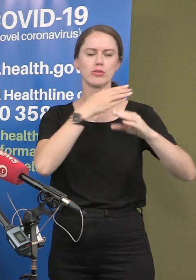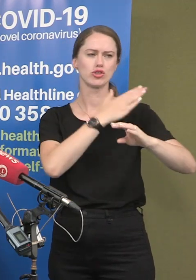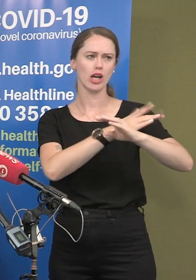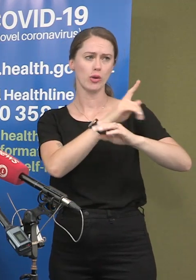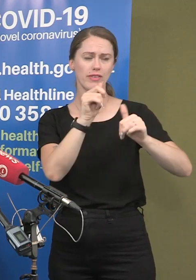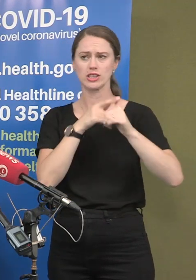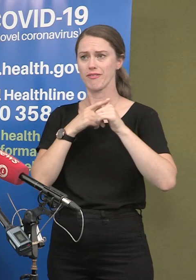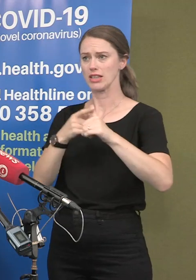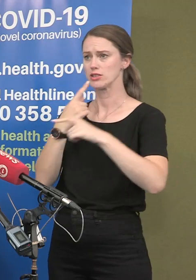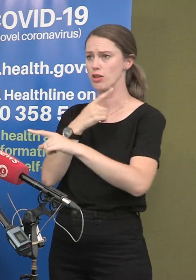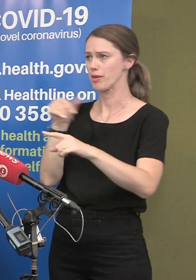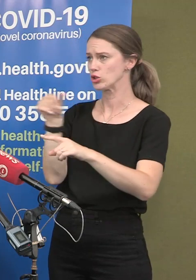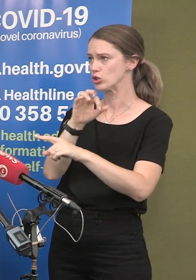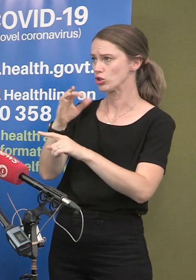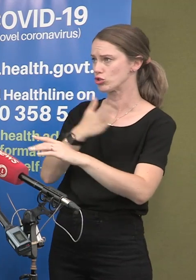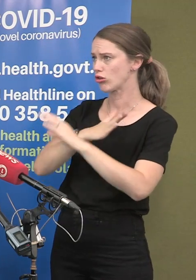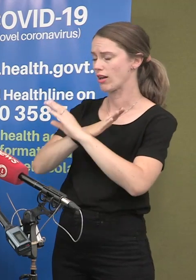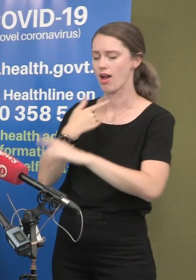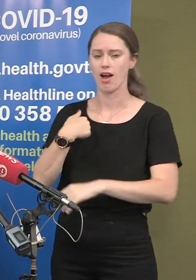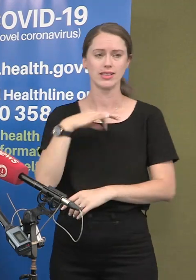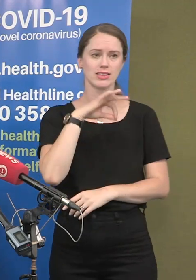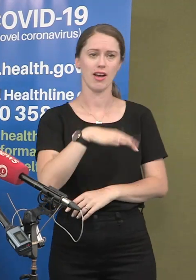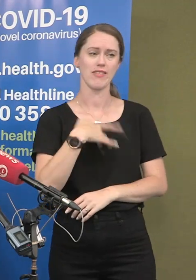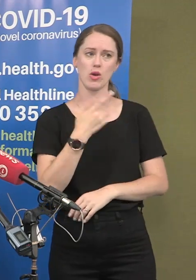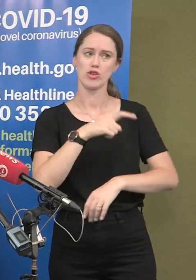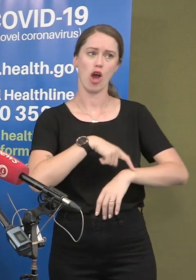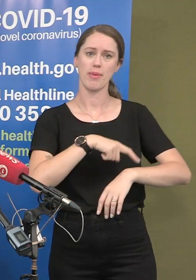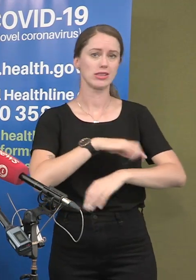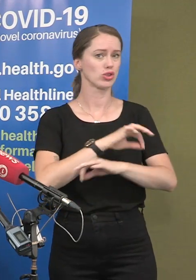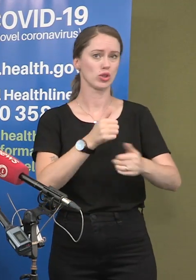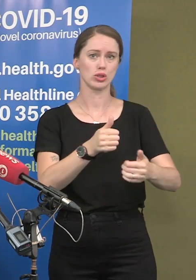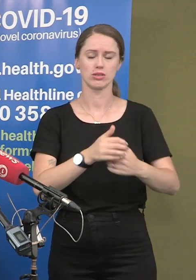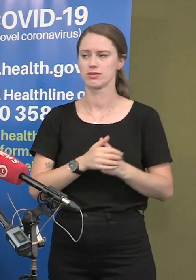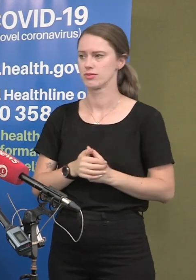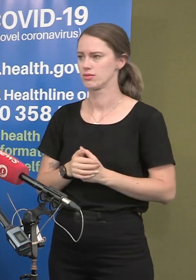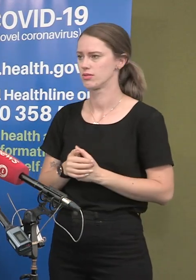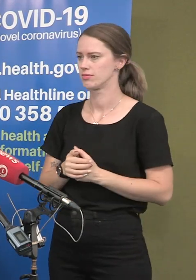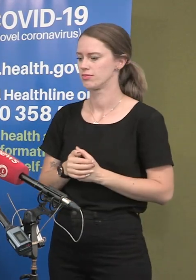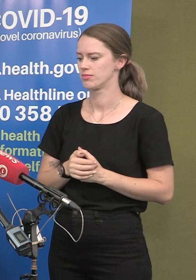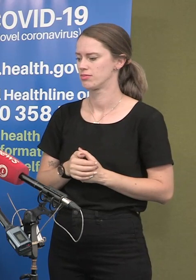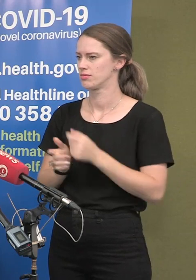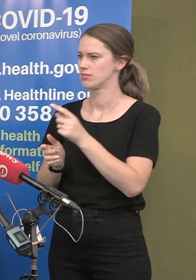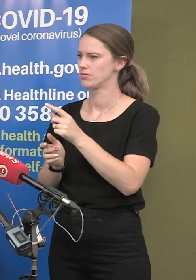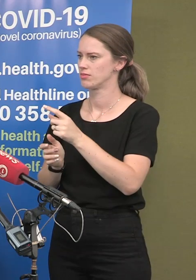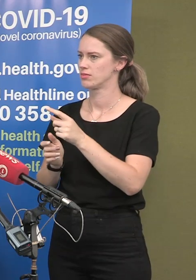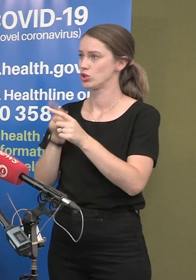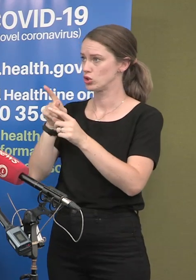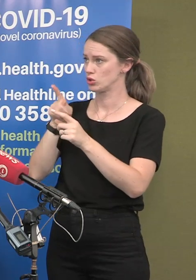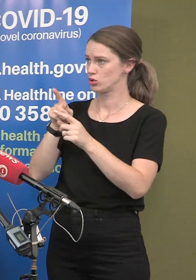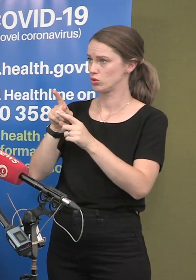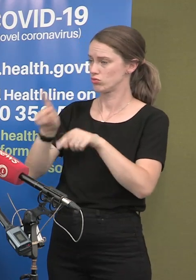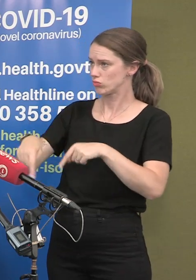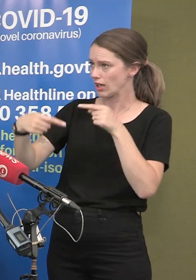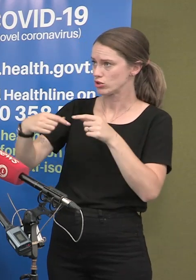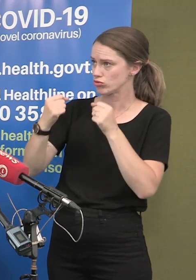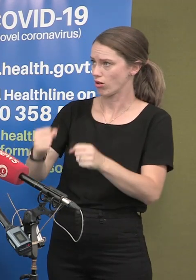shouldn't be doing this? I suggested I didn't think the timing was very good. How much did you push back on them?